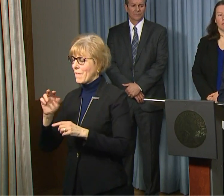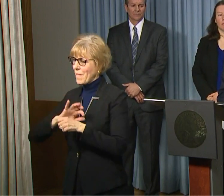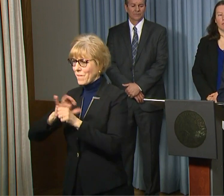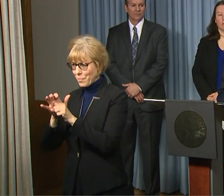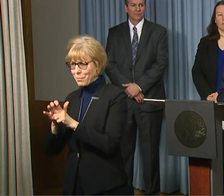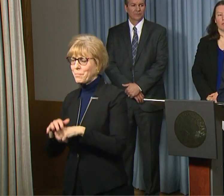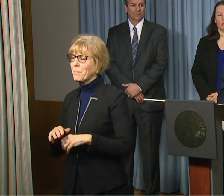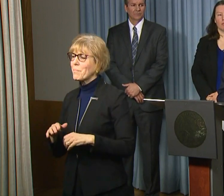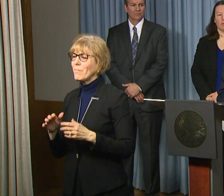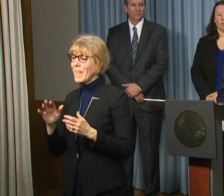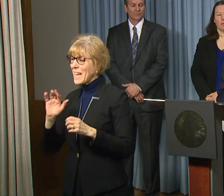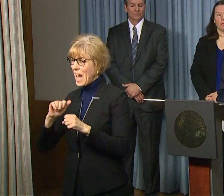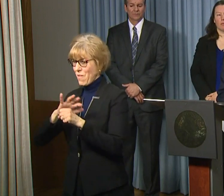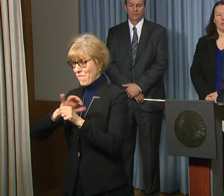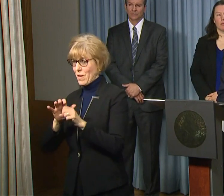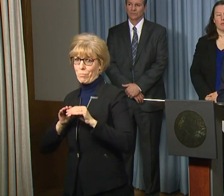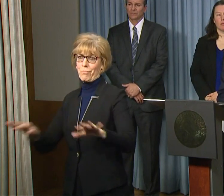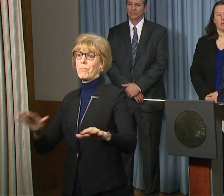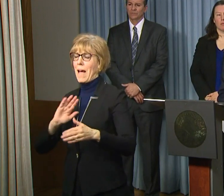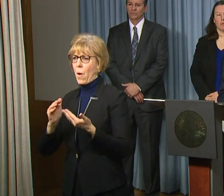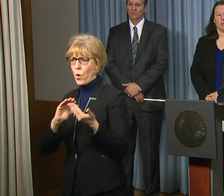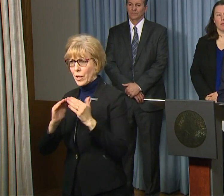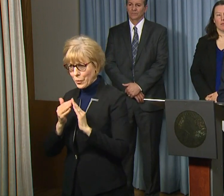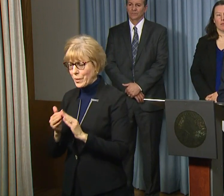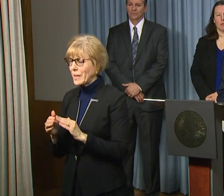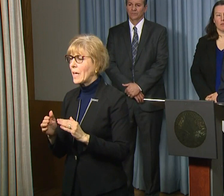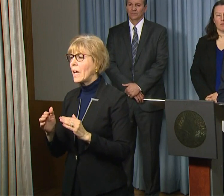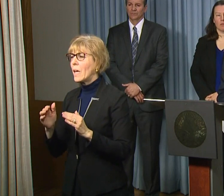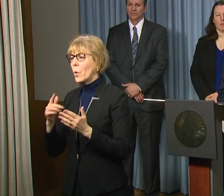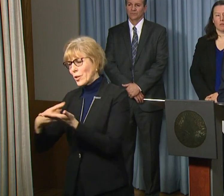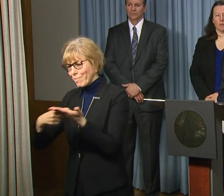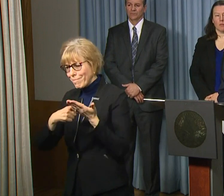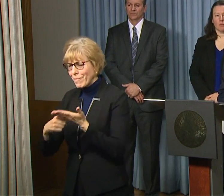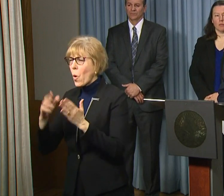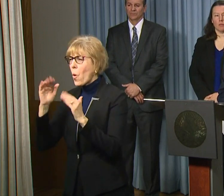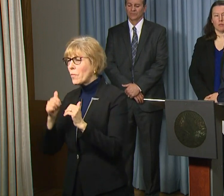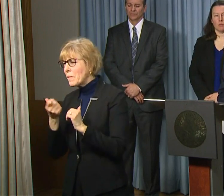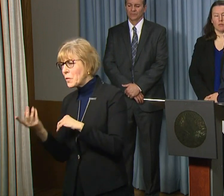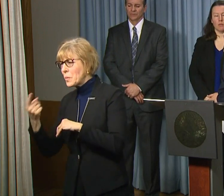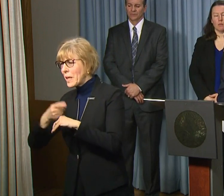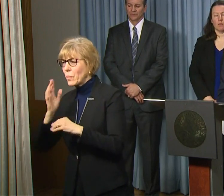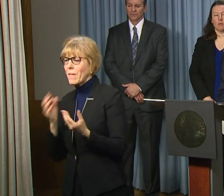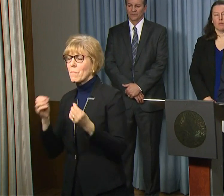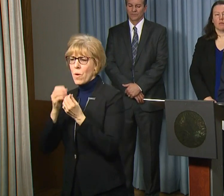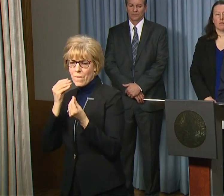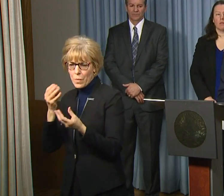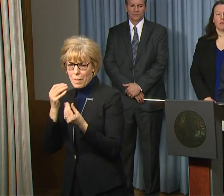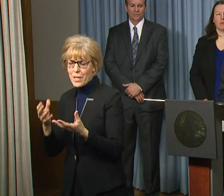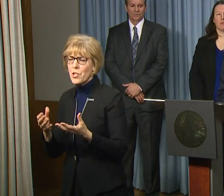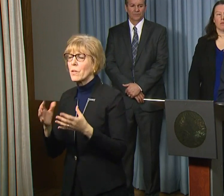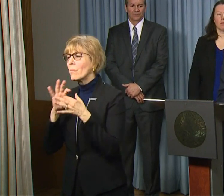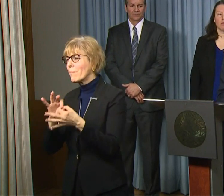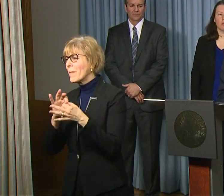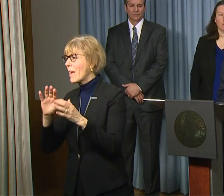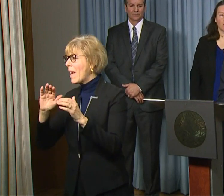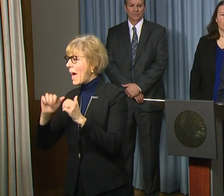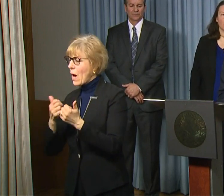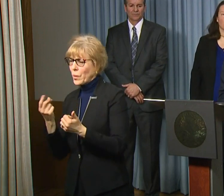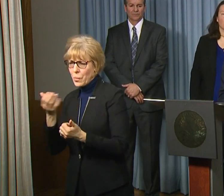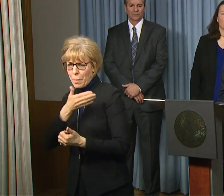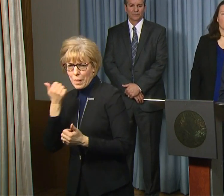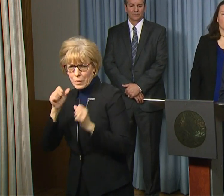community. We're working now, and hopefully in a few days we'll have some additional information with regards to how we're going to do the best we